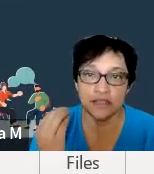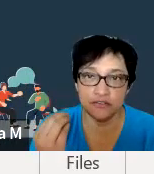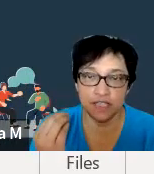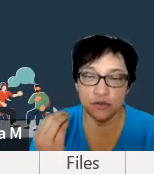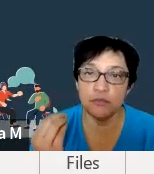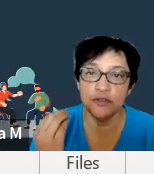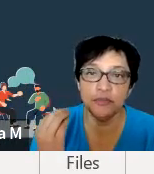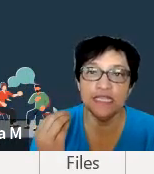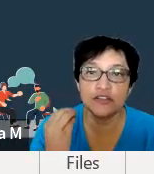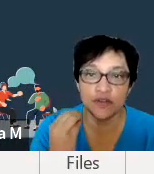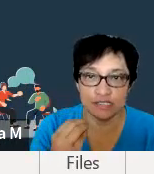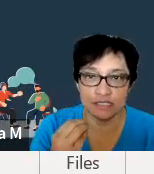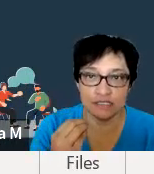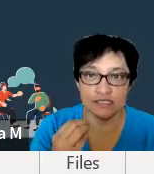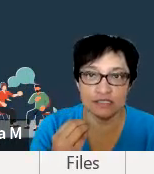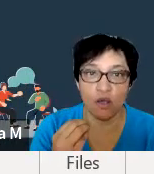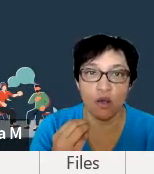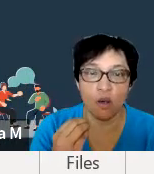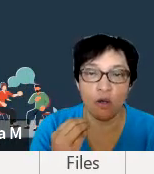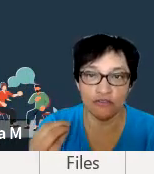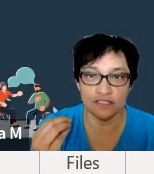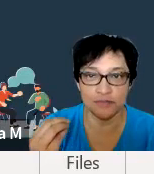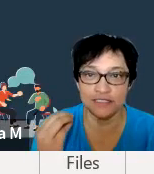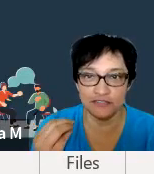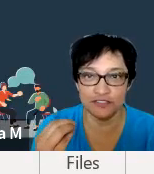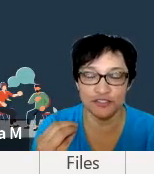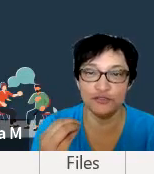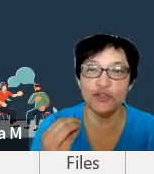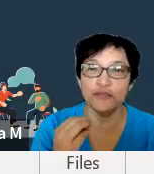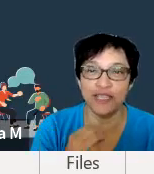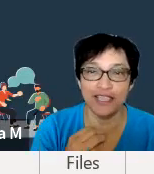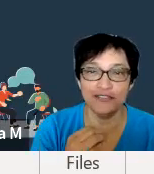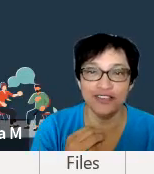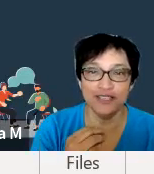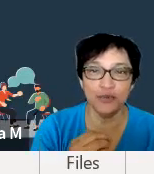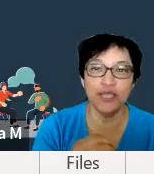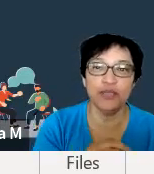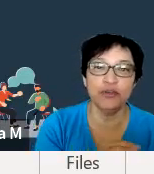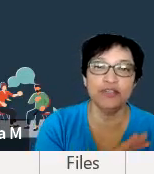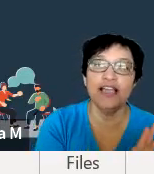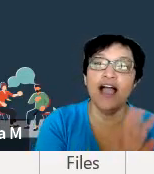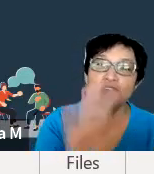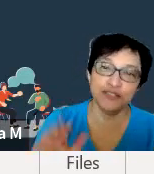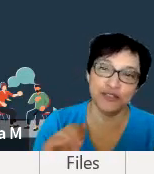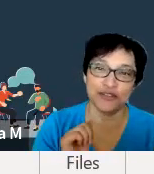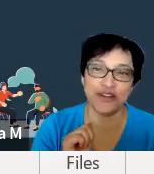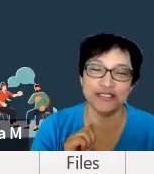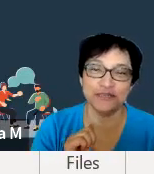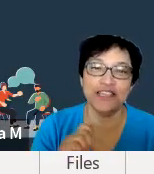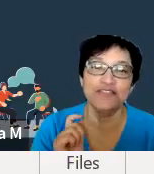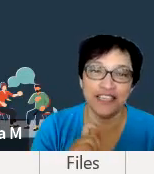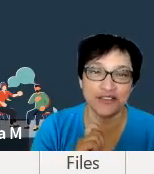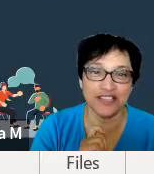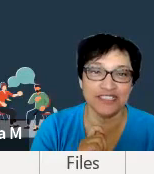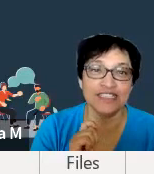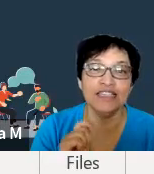want to clarify, the whole point of being in crisis is all of us by definition do not behave the way we would under not crisis